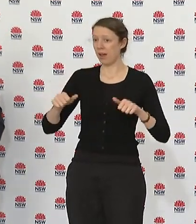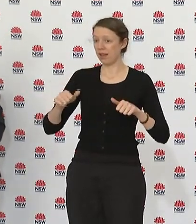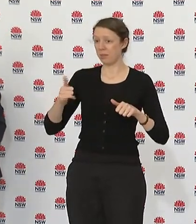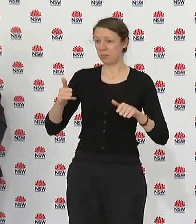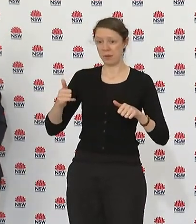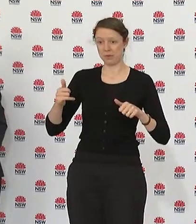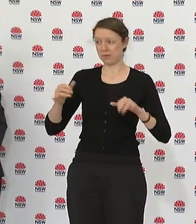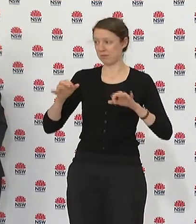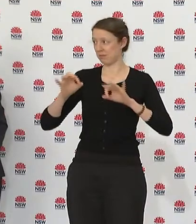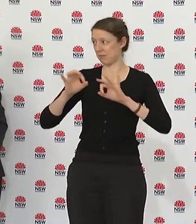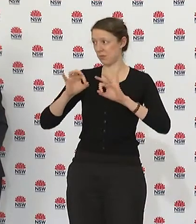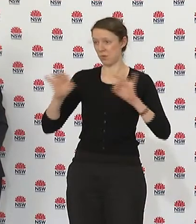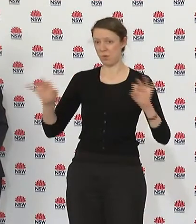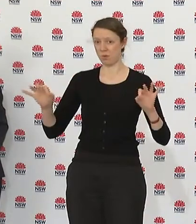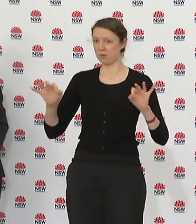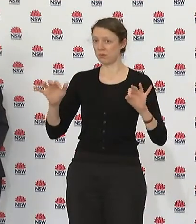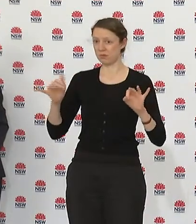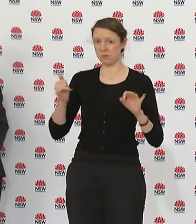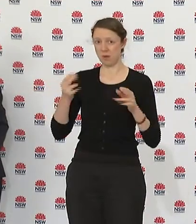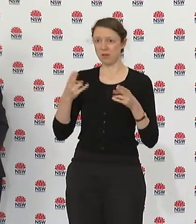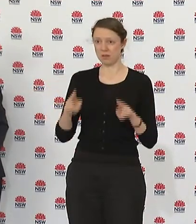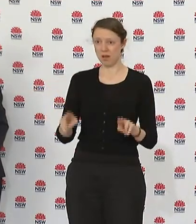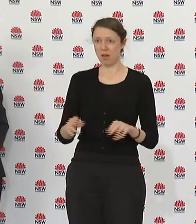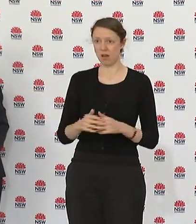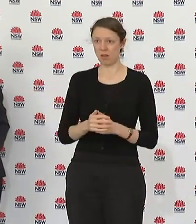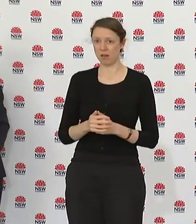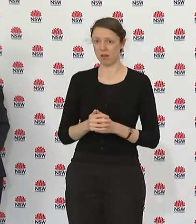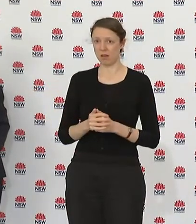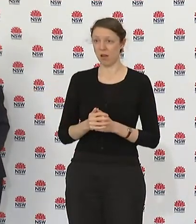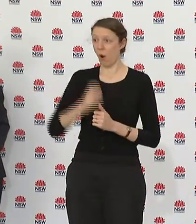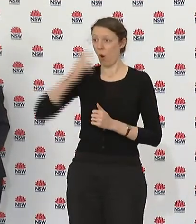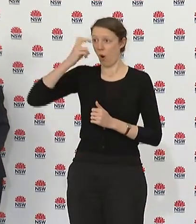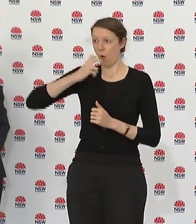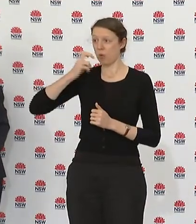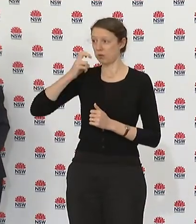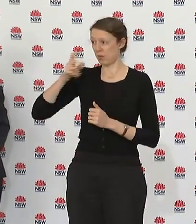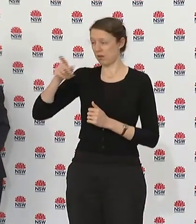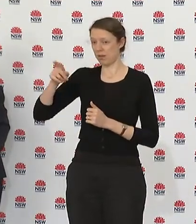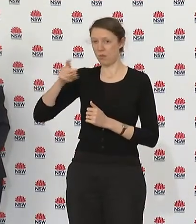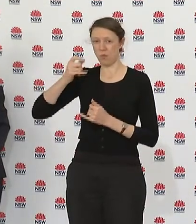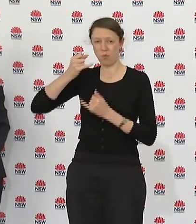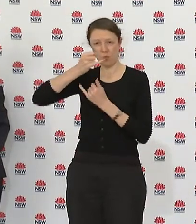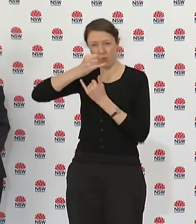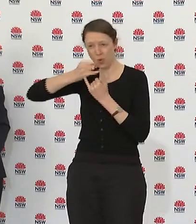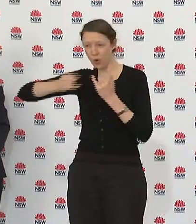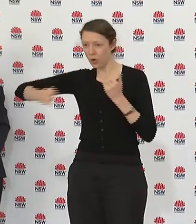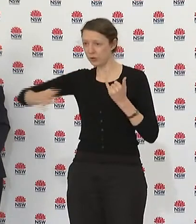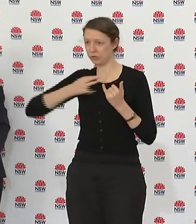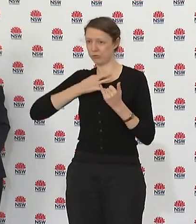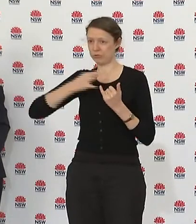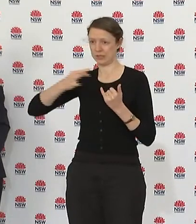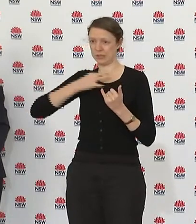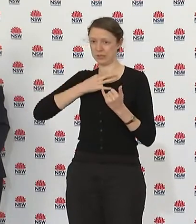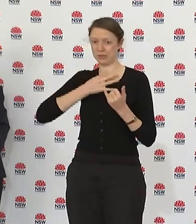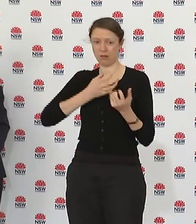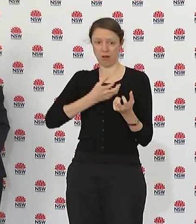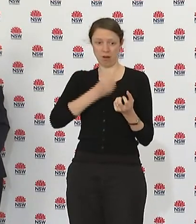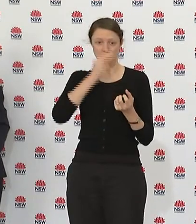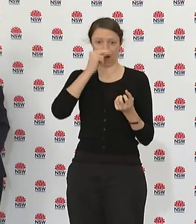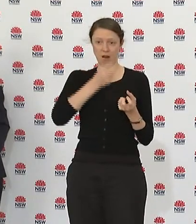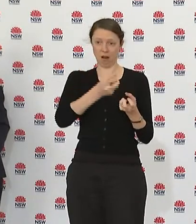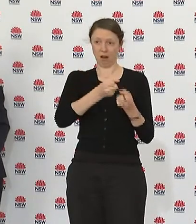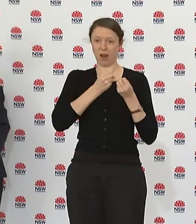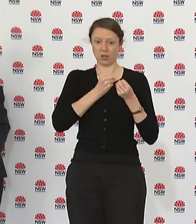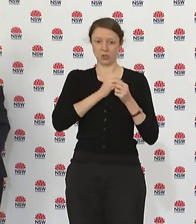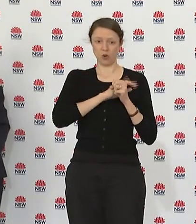when they take the virus into a family member or a relatives in another household, they put that older person definitely at risk, and